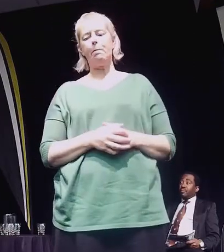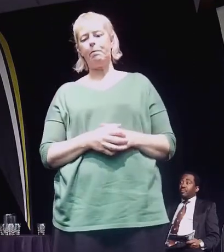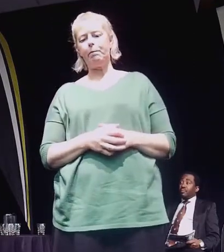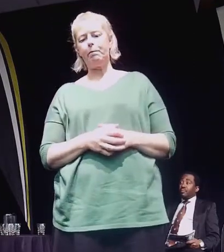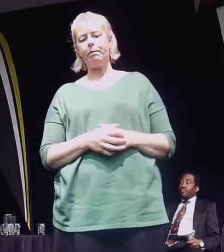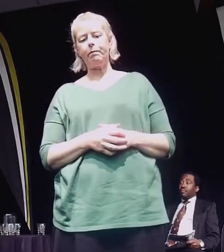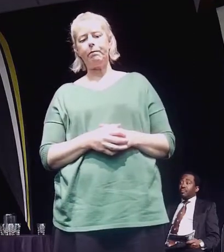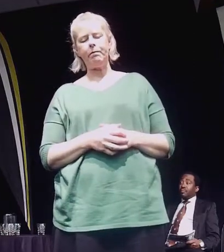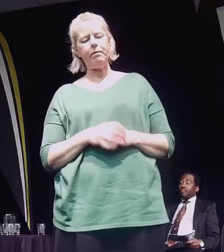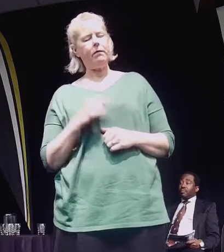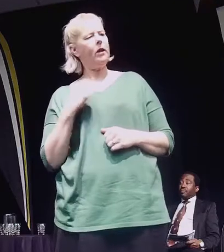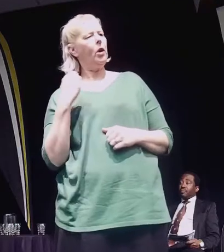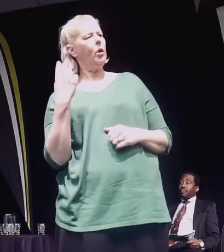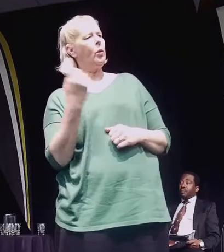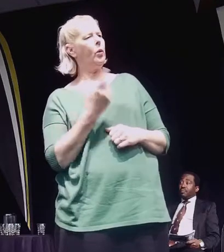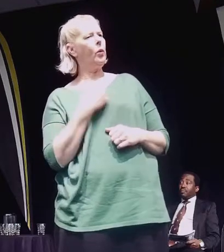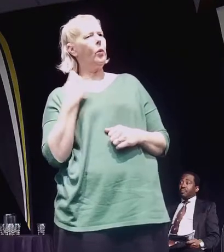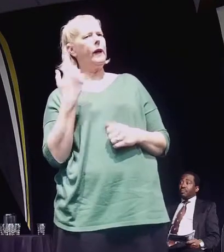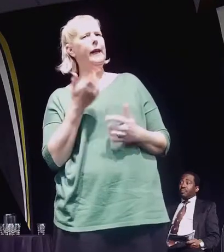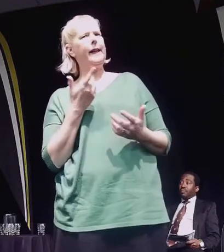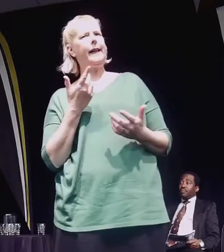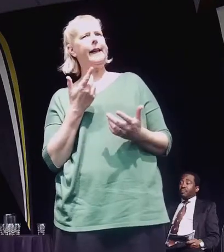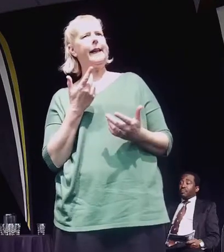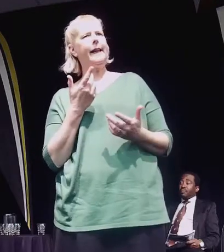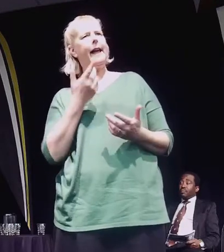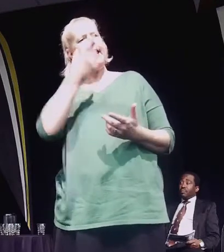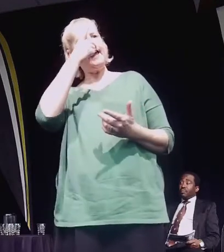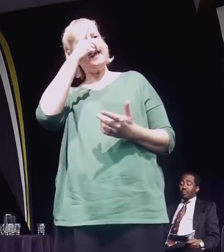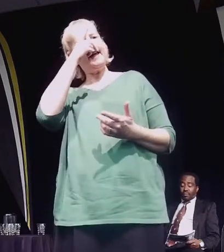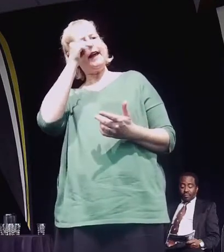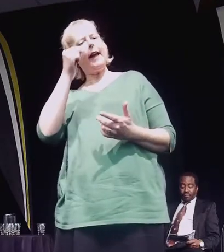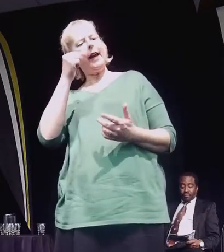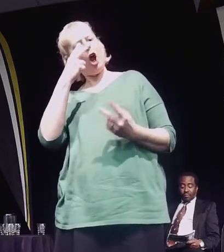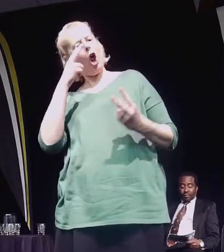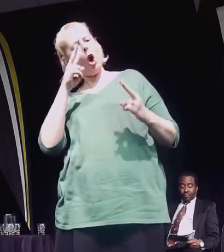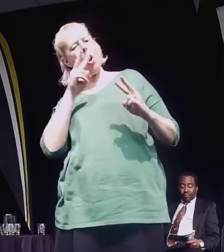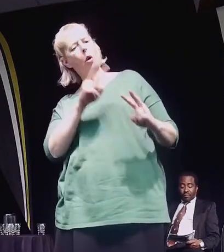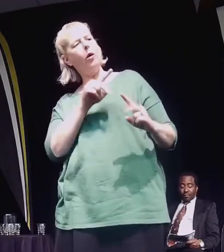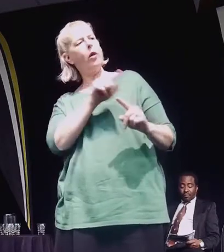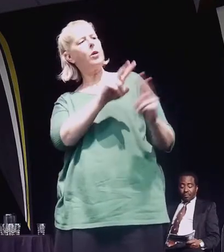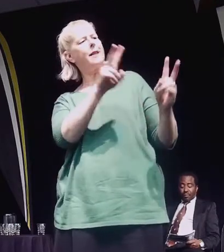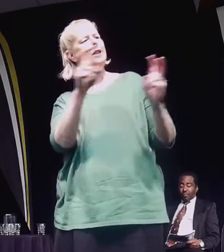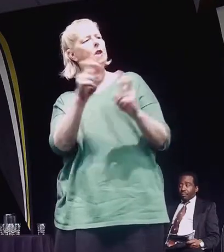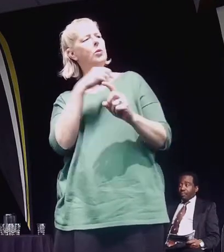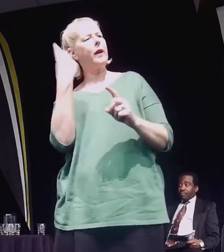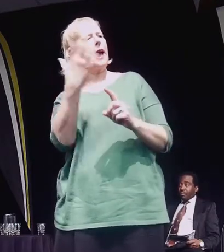the issues that we have in terms of housing in the city. I think we could address them much quicker.